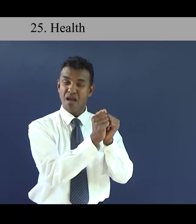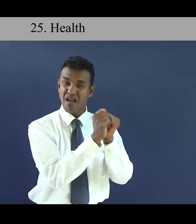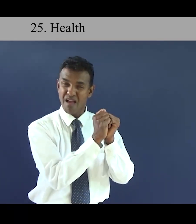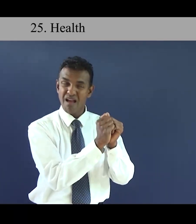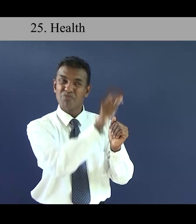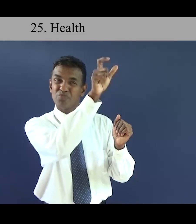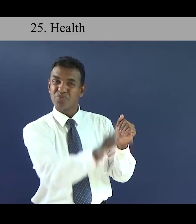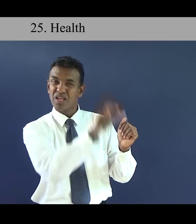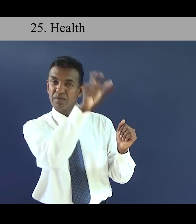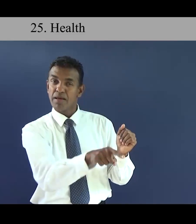to others.